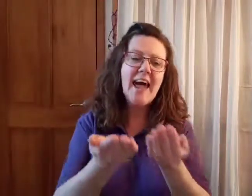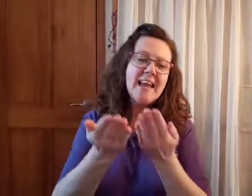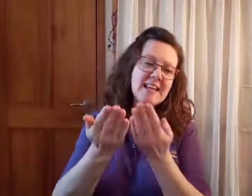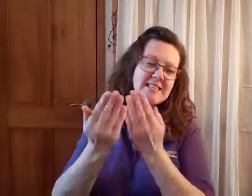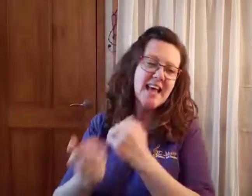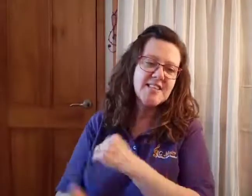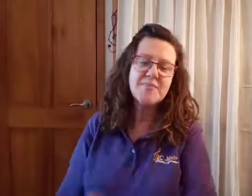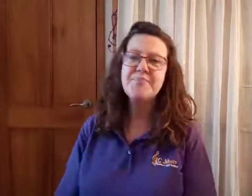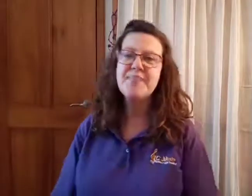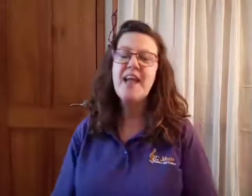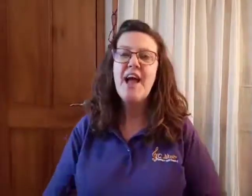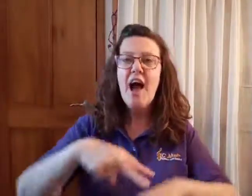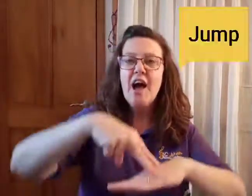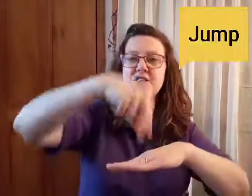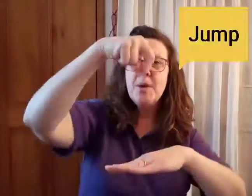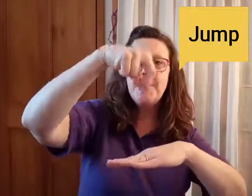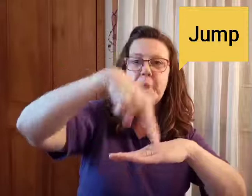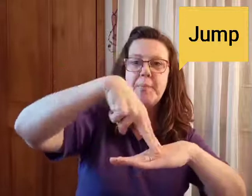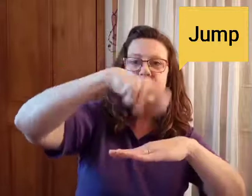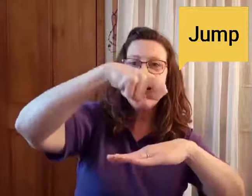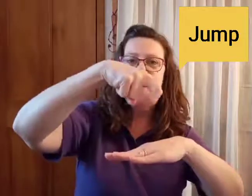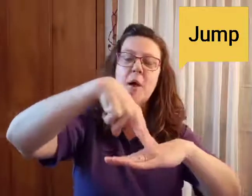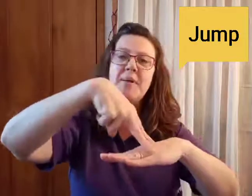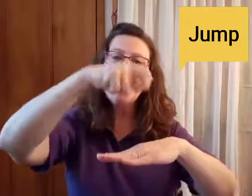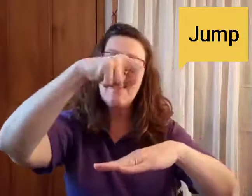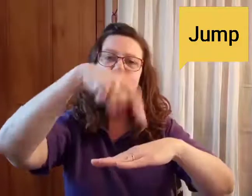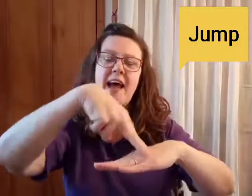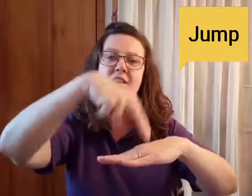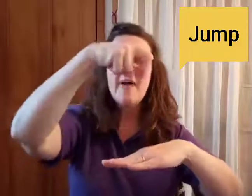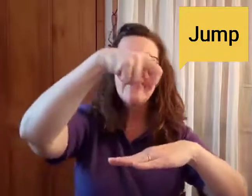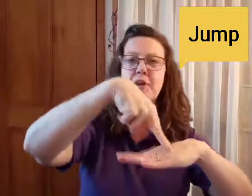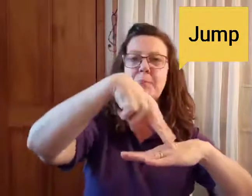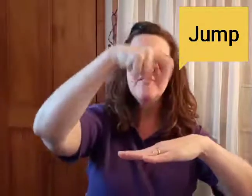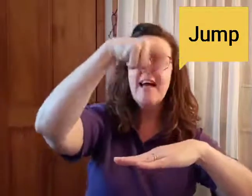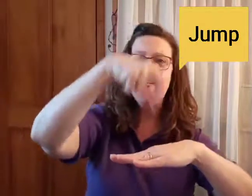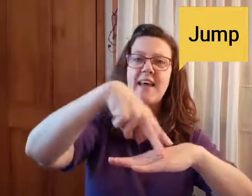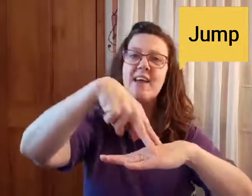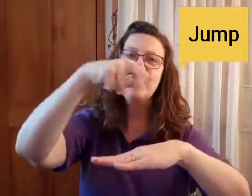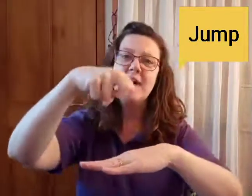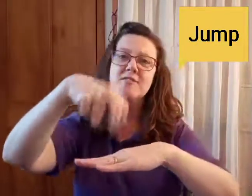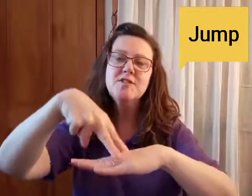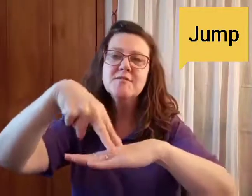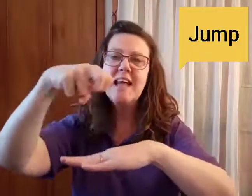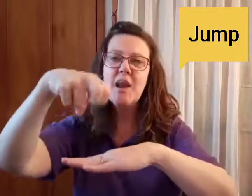he said. Jump up and down and around, up and down and around to